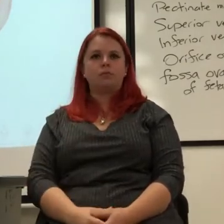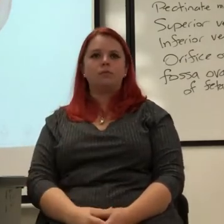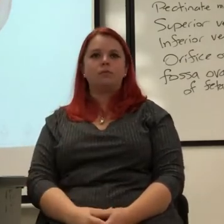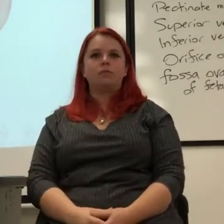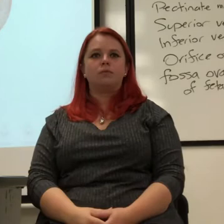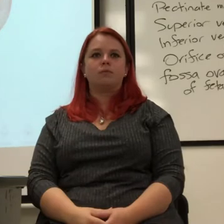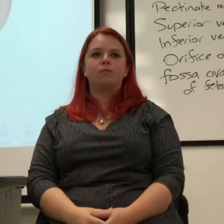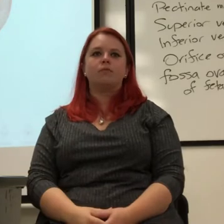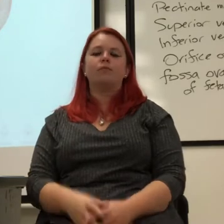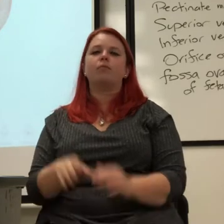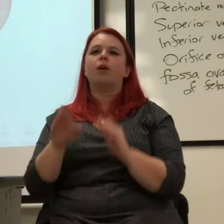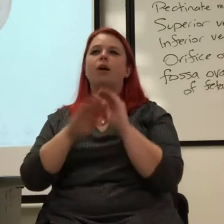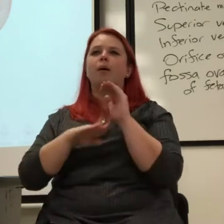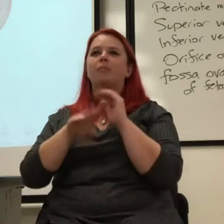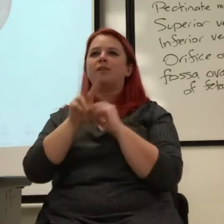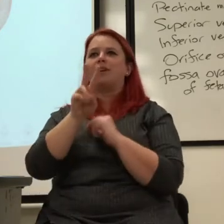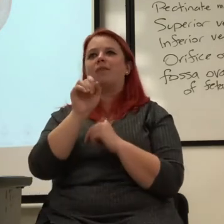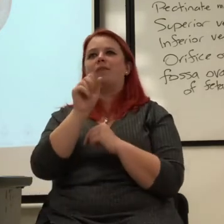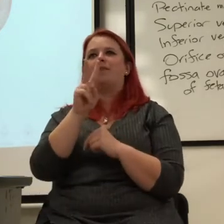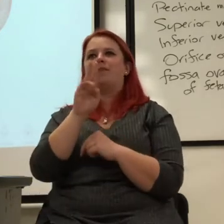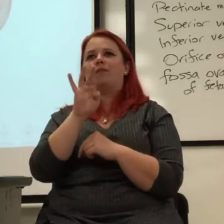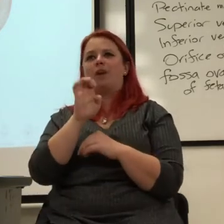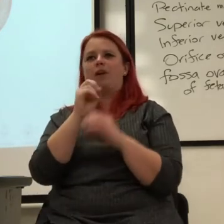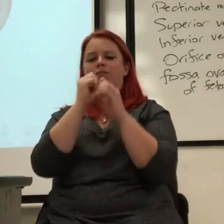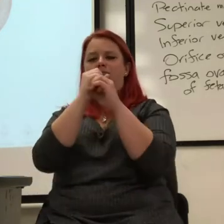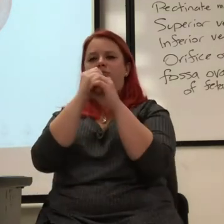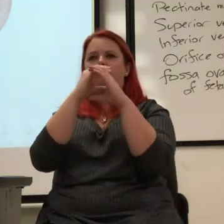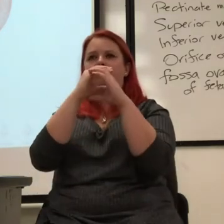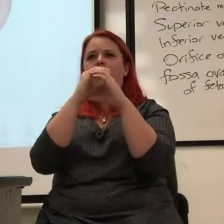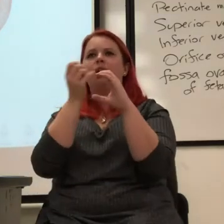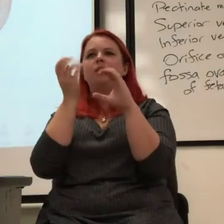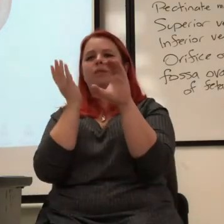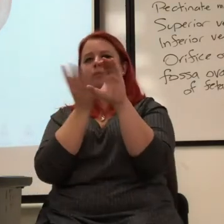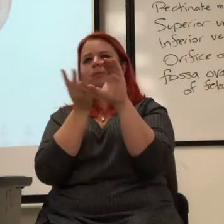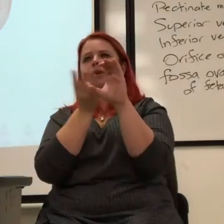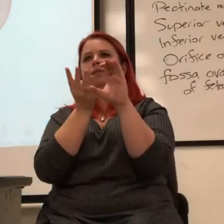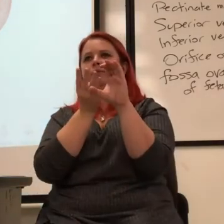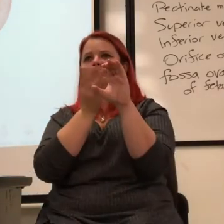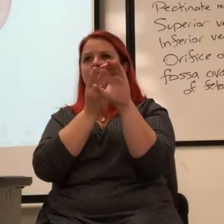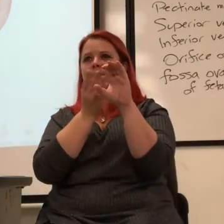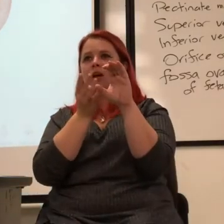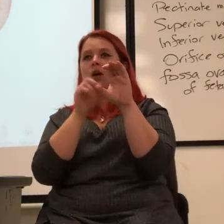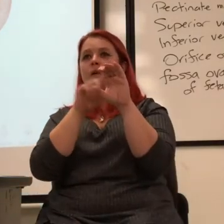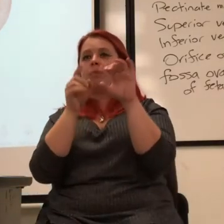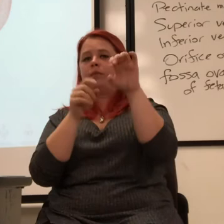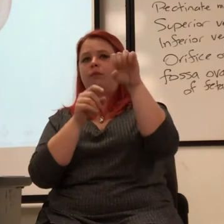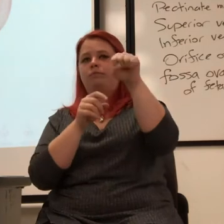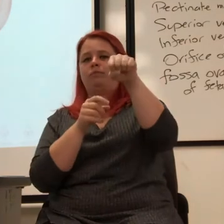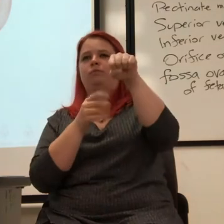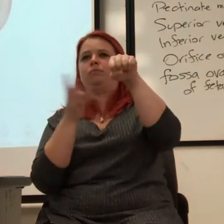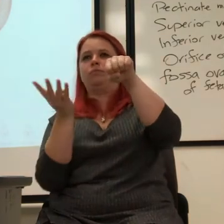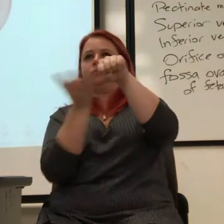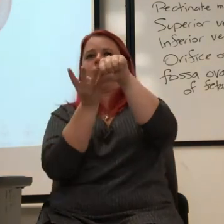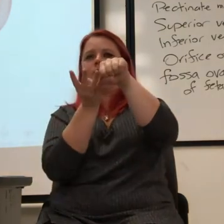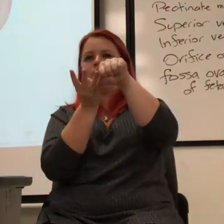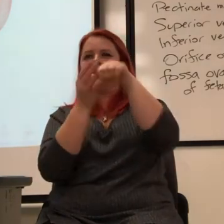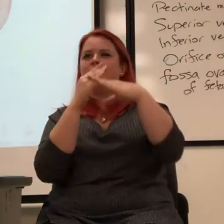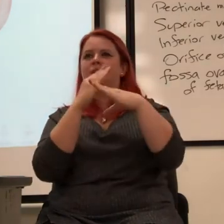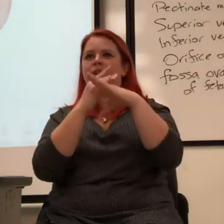Basically, a valve is open, allows blood to flow through. When valves close, prevents the backwards flow of blood.